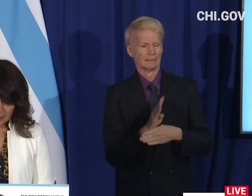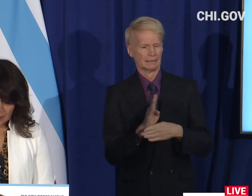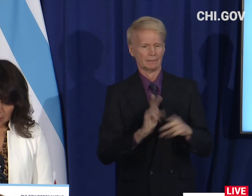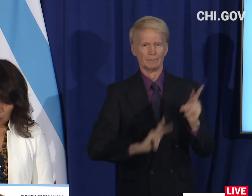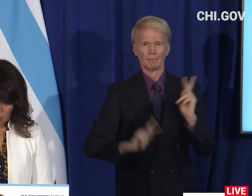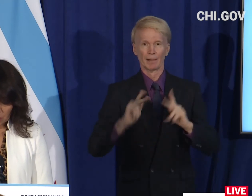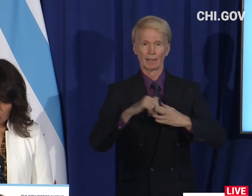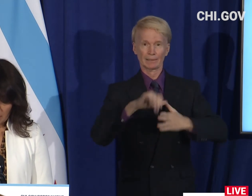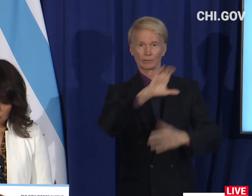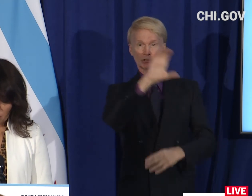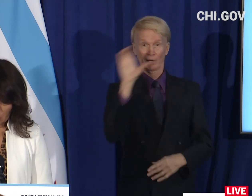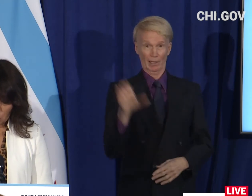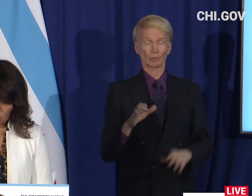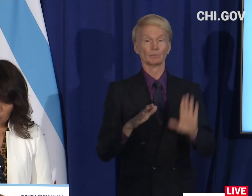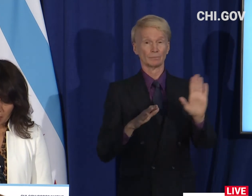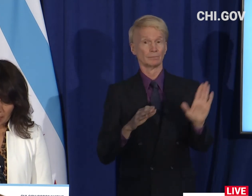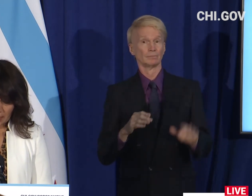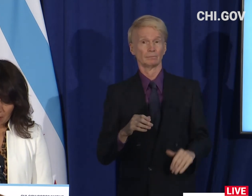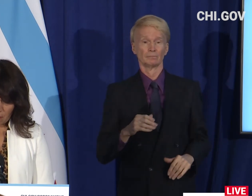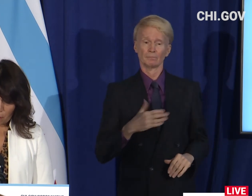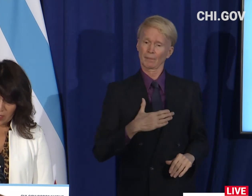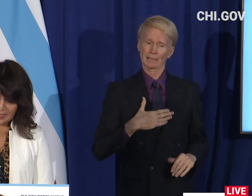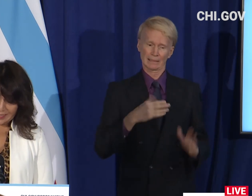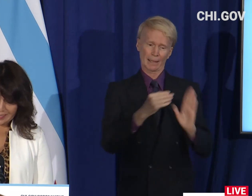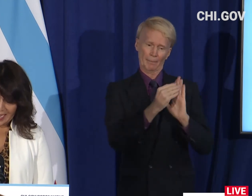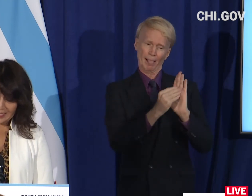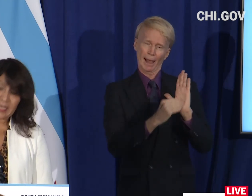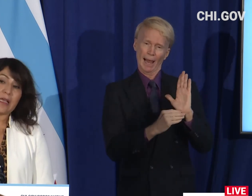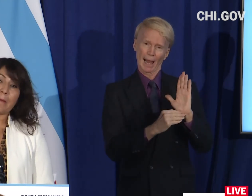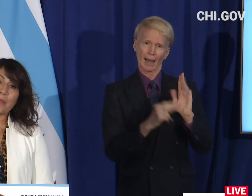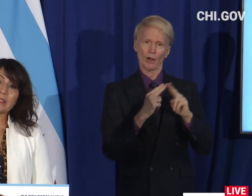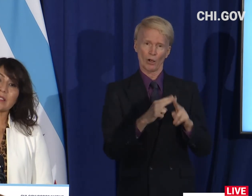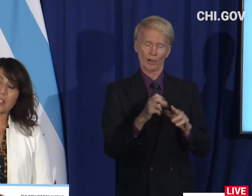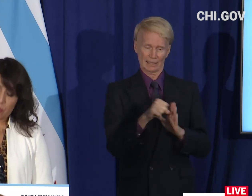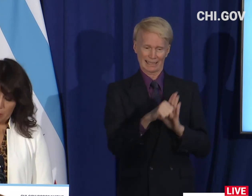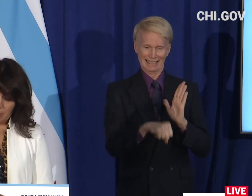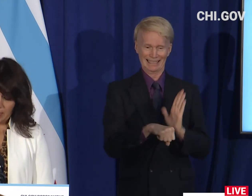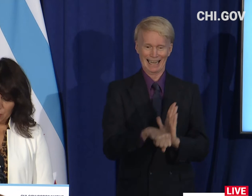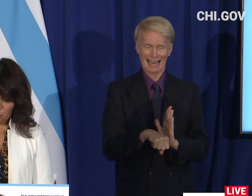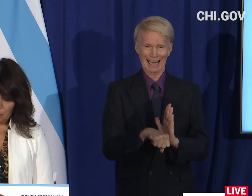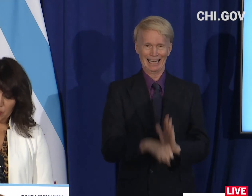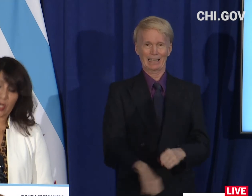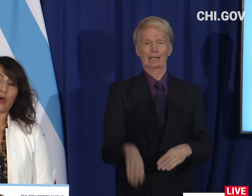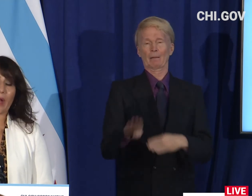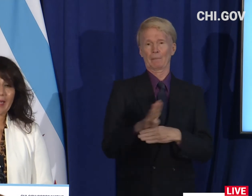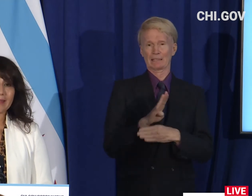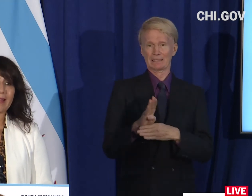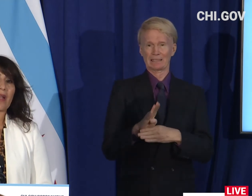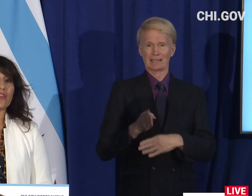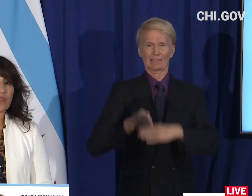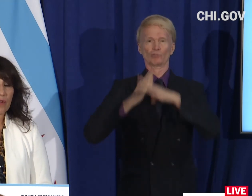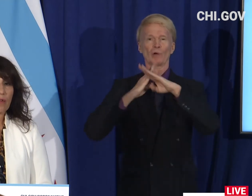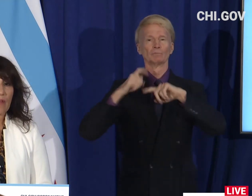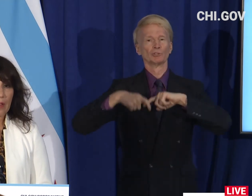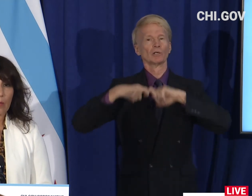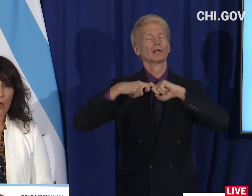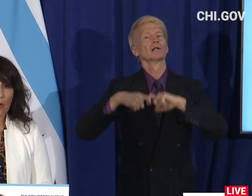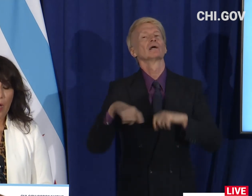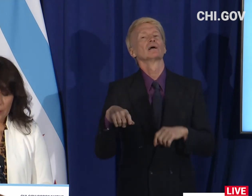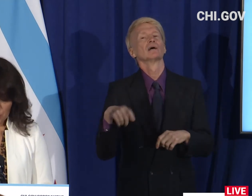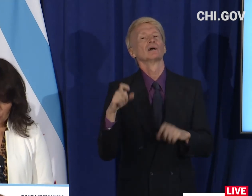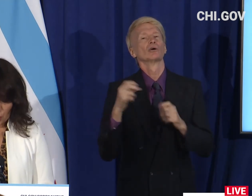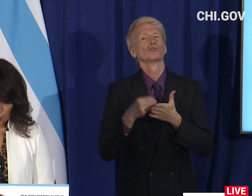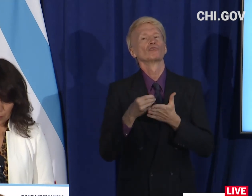the business community to make sure that you apply for the state business interruption grants that are still